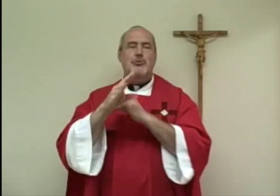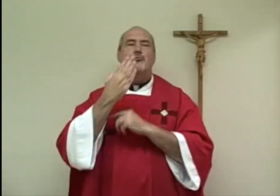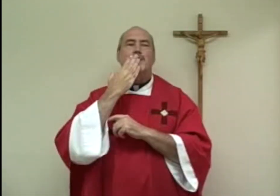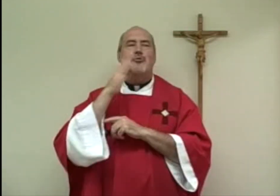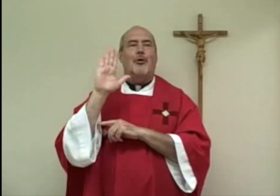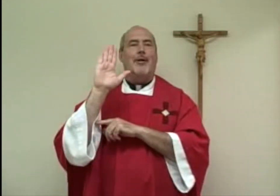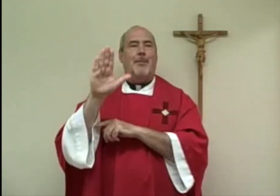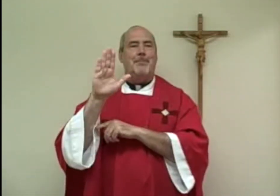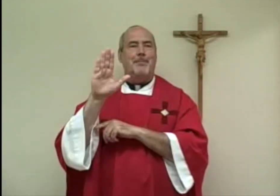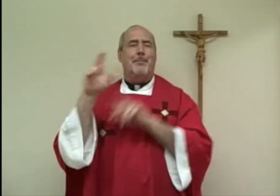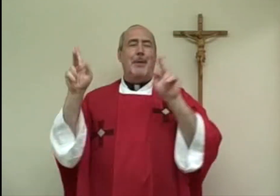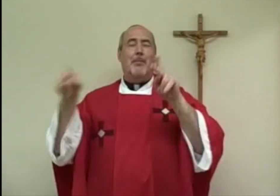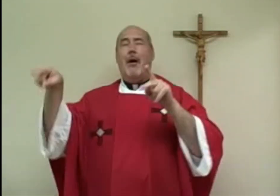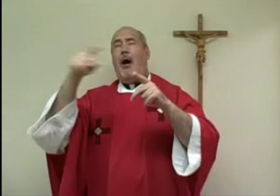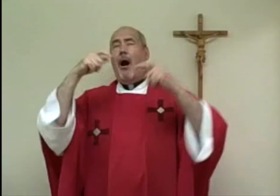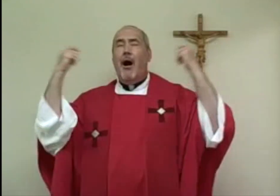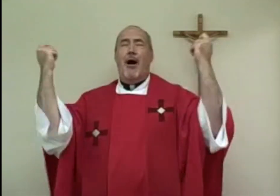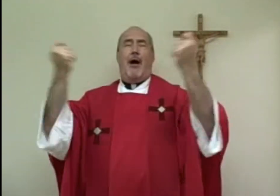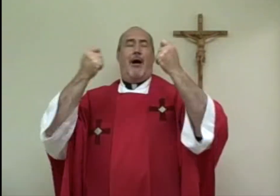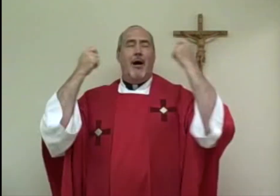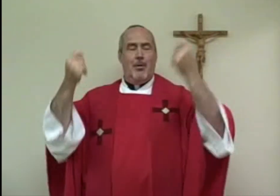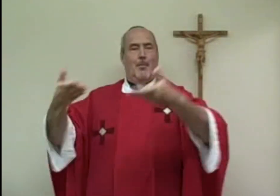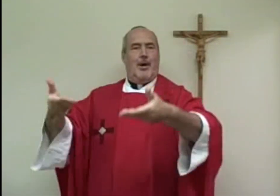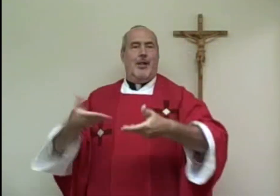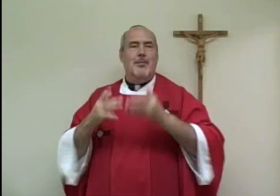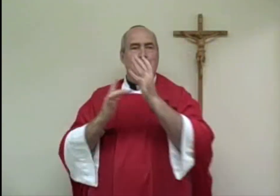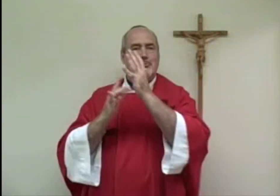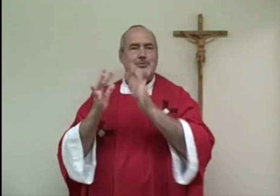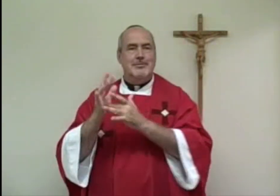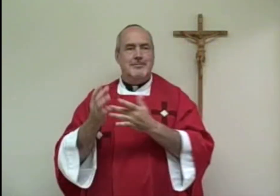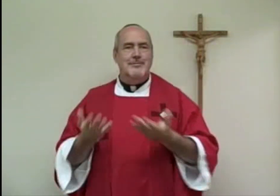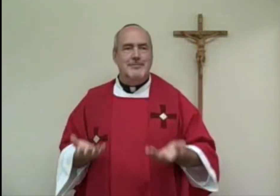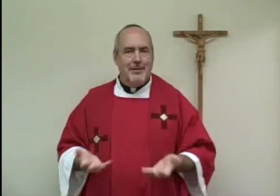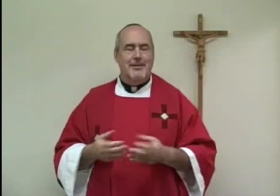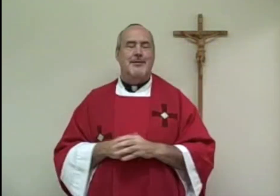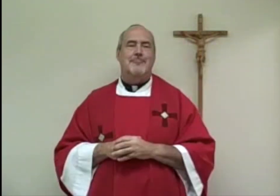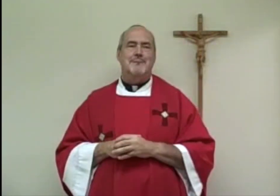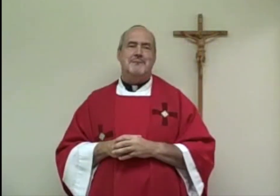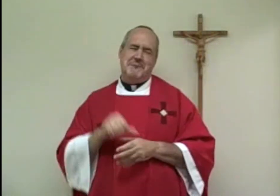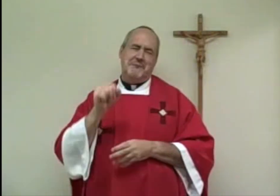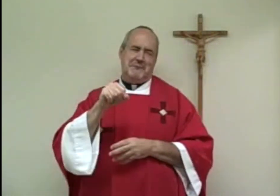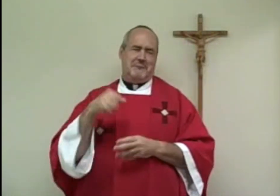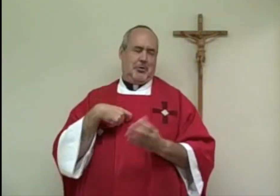rode into Jerusalem on the donkey, and people celebrated and welcomed him.